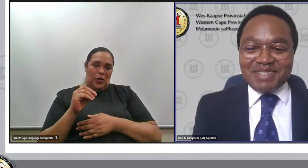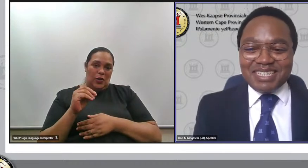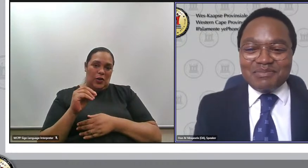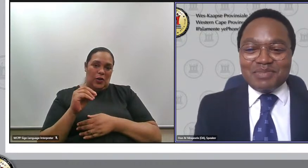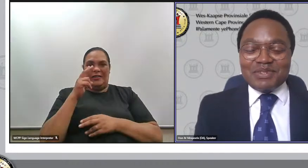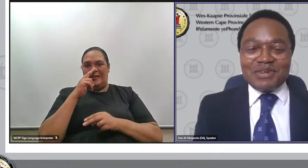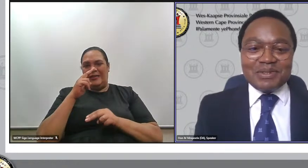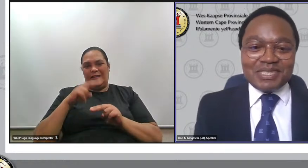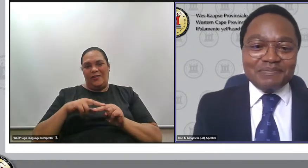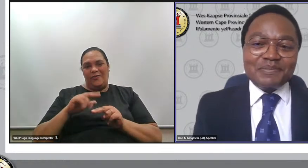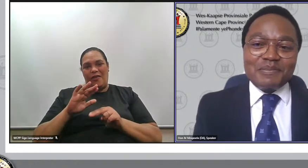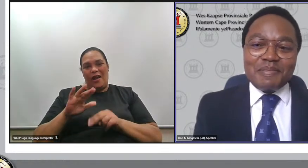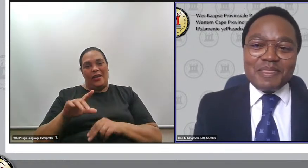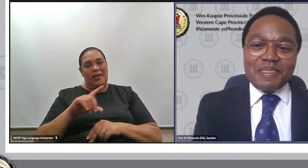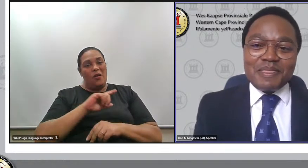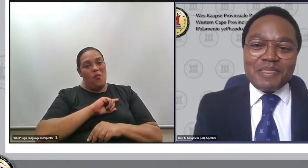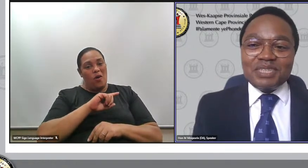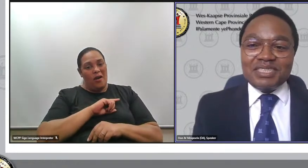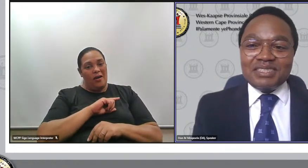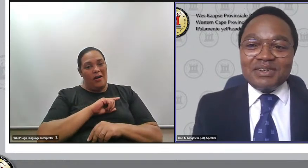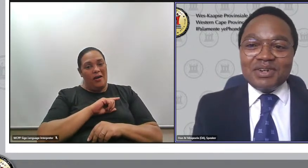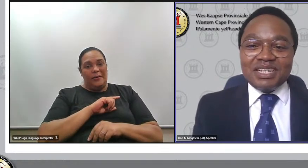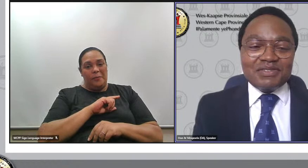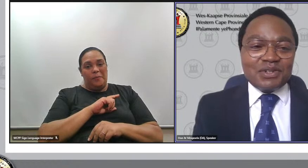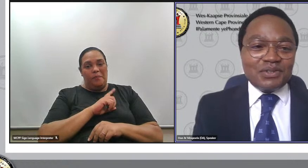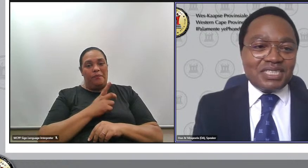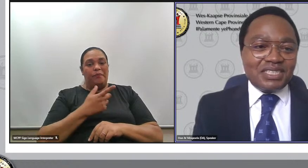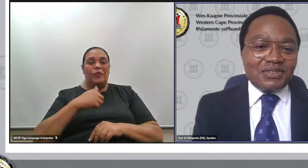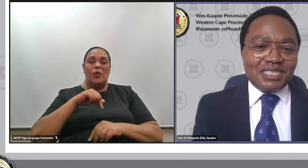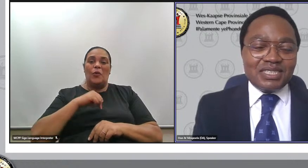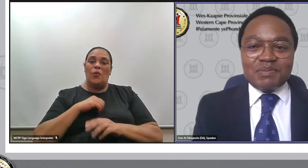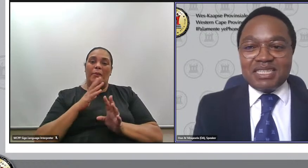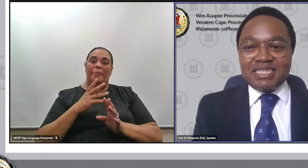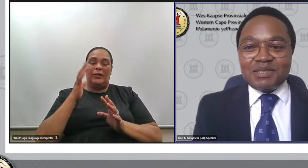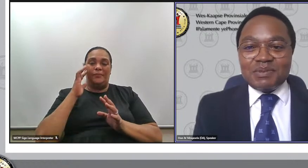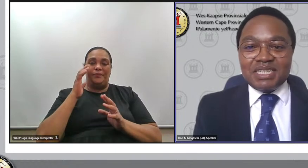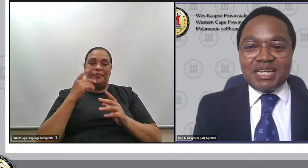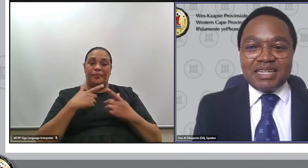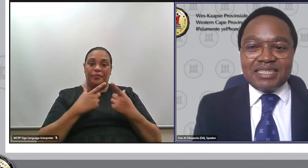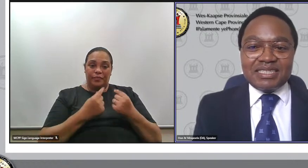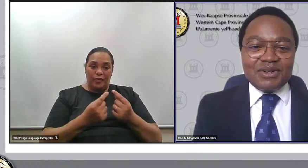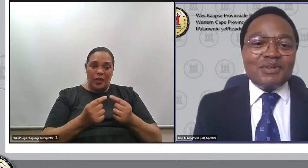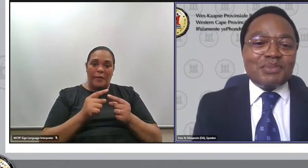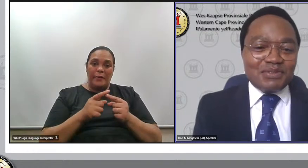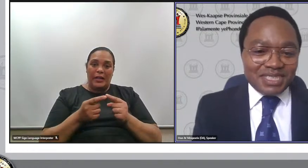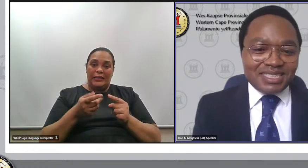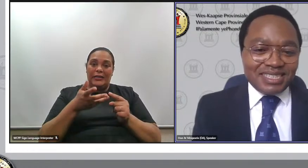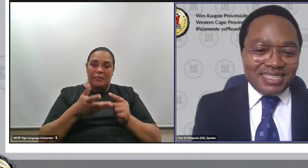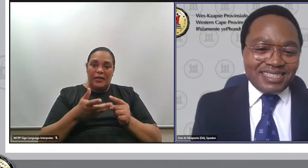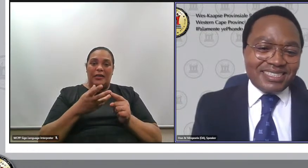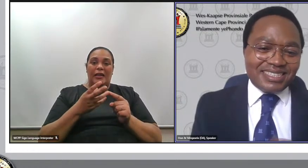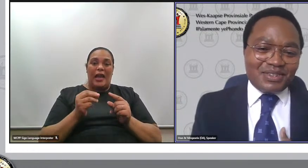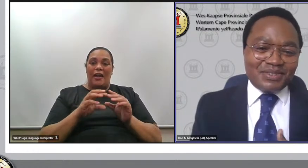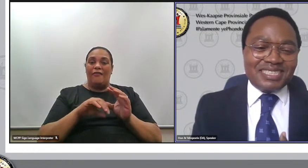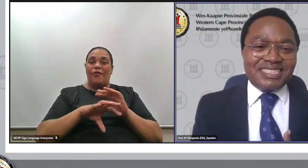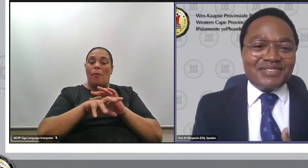funny because we all have constituencies, but the Speaker is the whole province is a